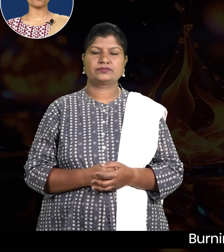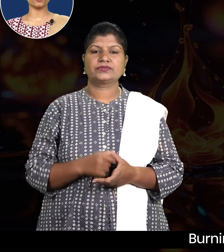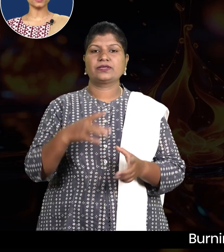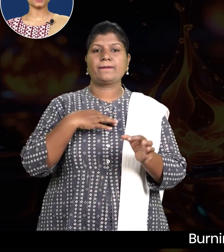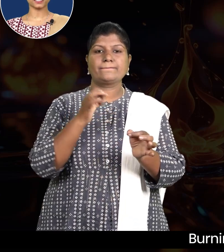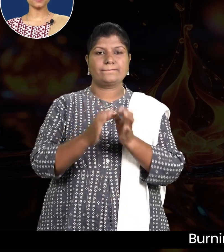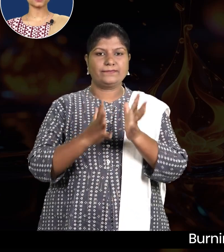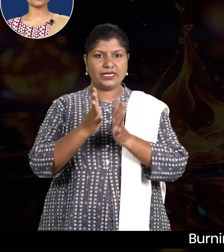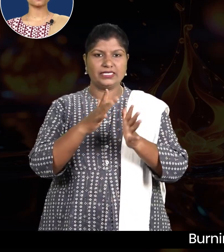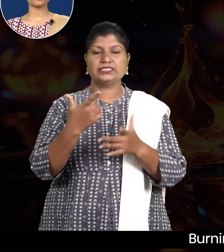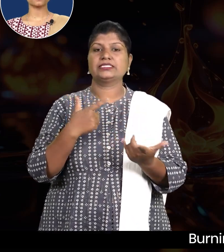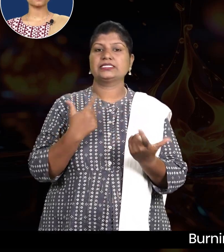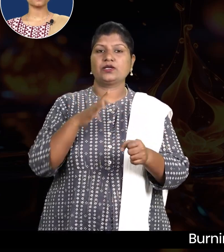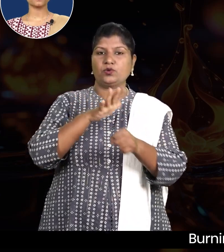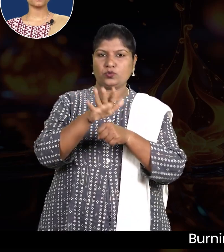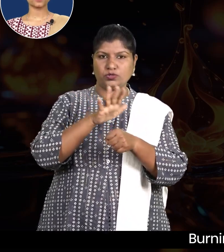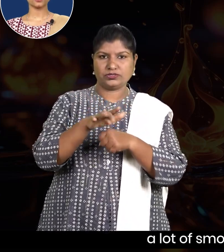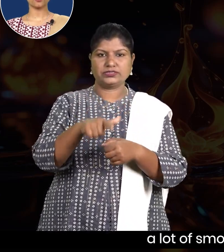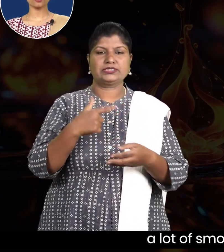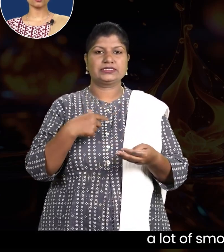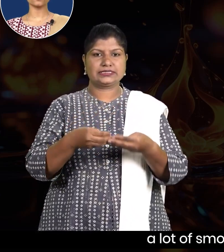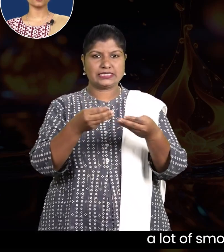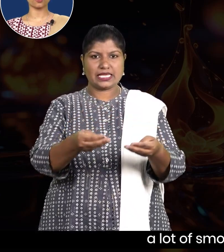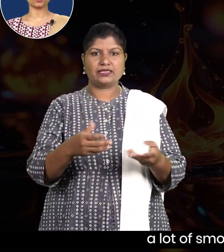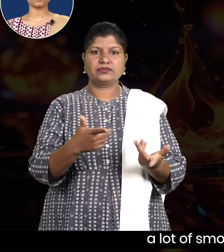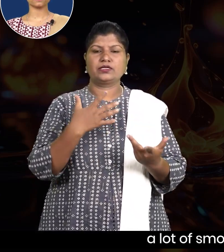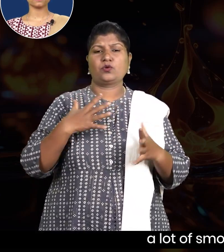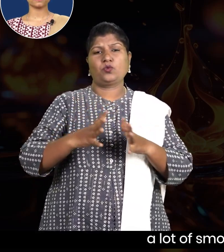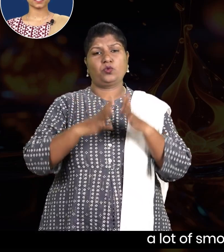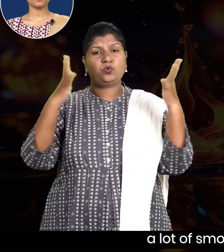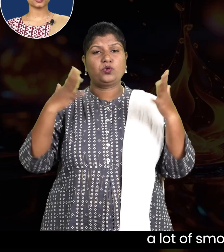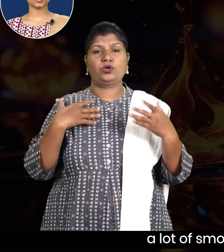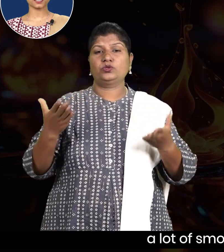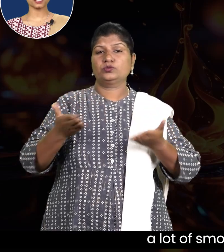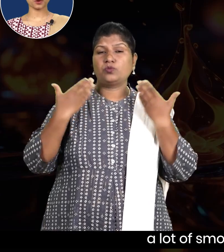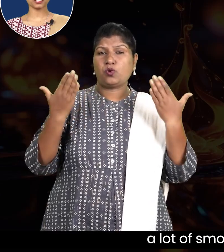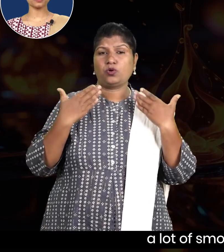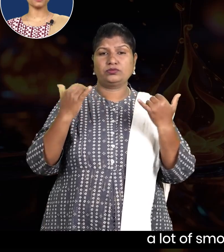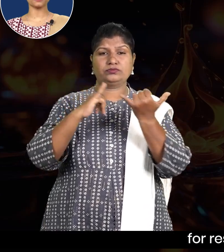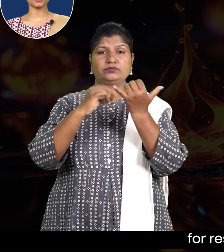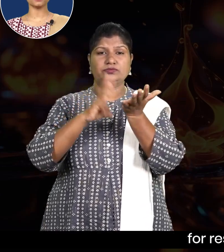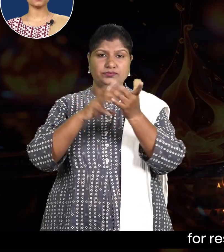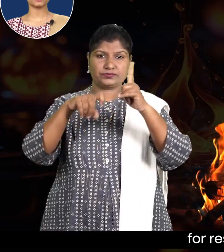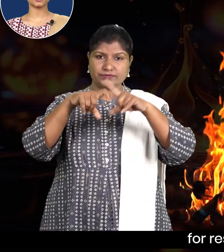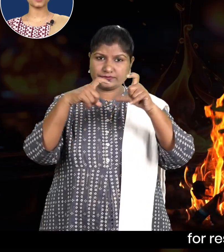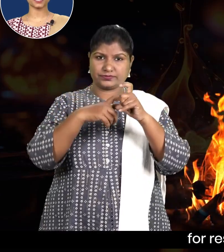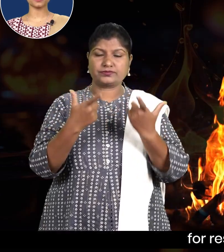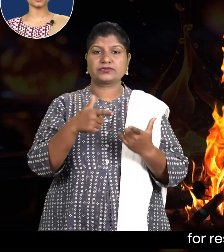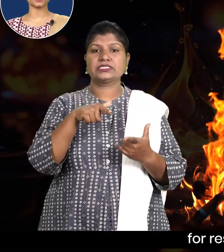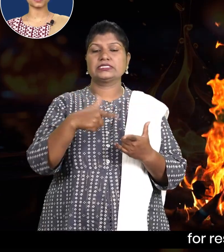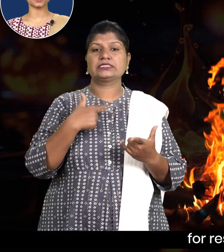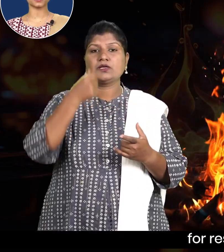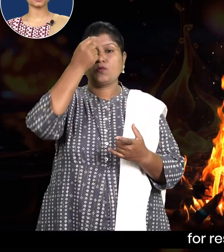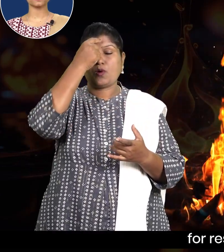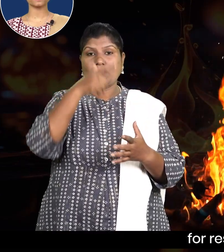Burning of wood gives a lot of smoke, which is responsible for